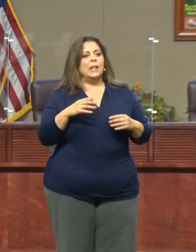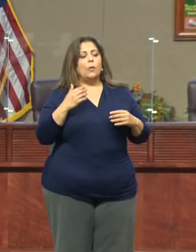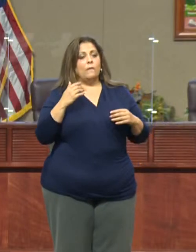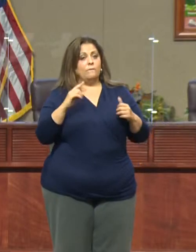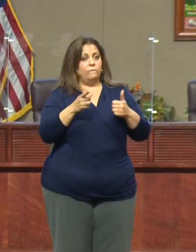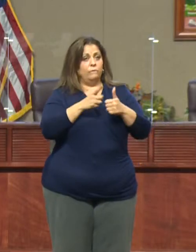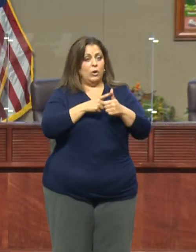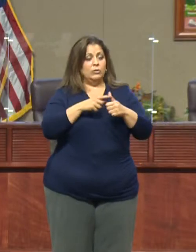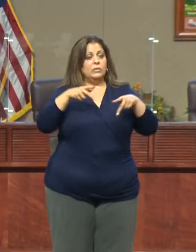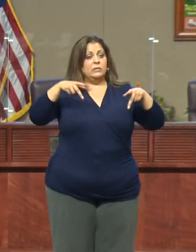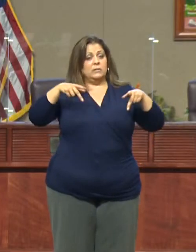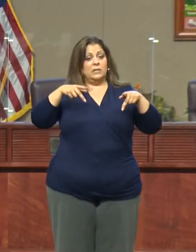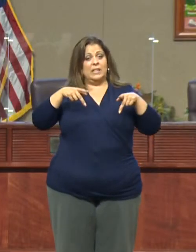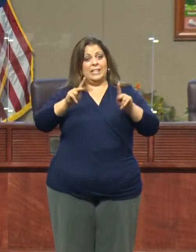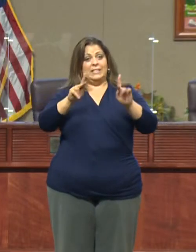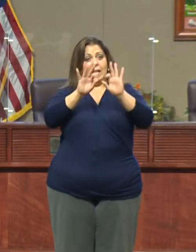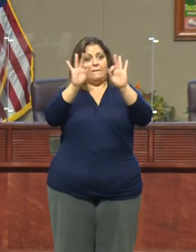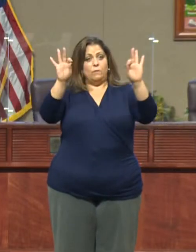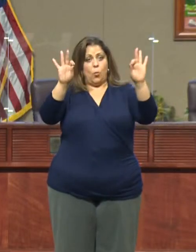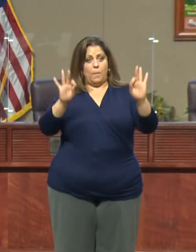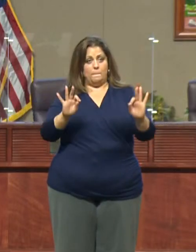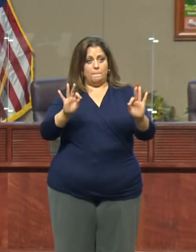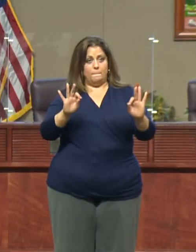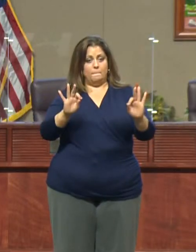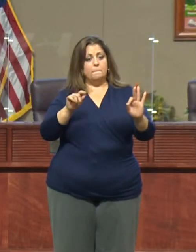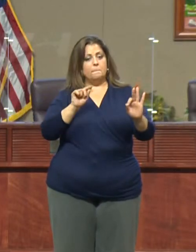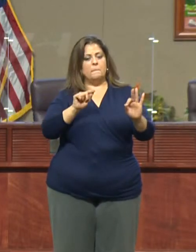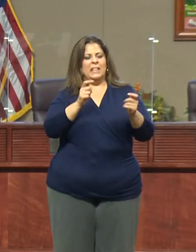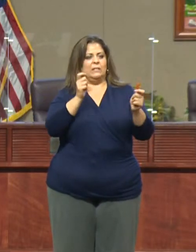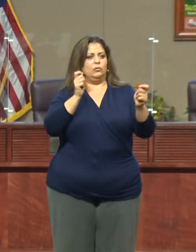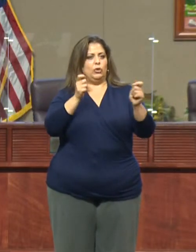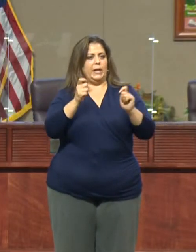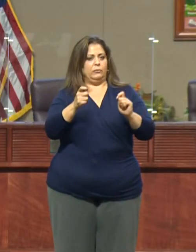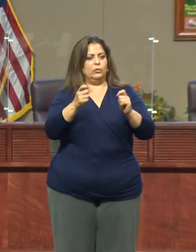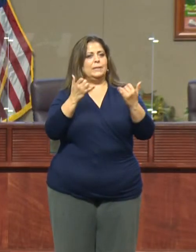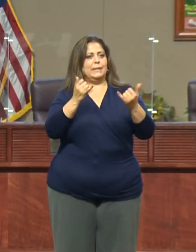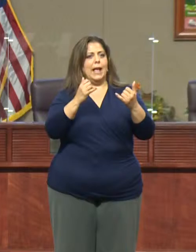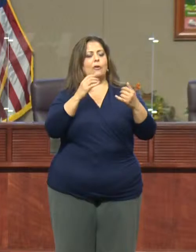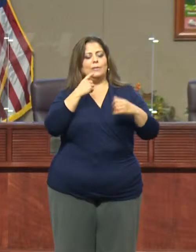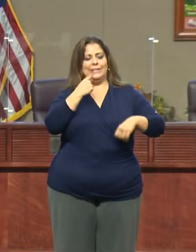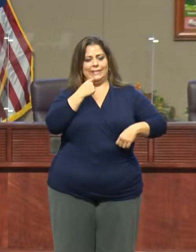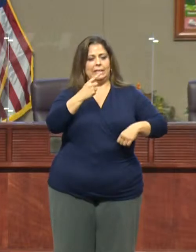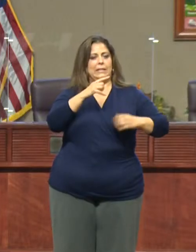changed. That includes for 12 to 15